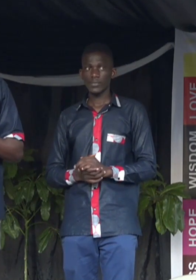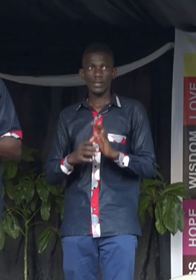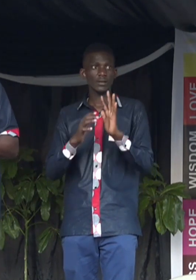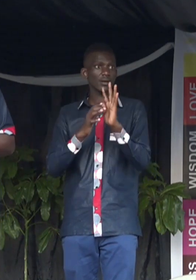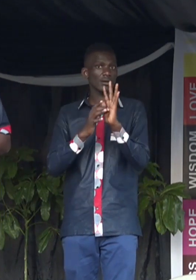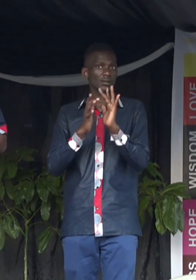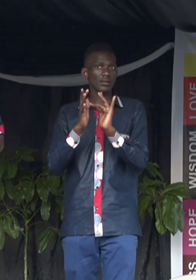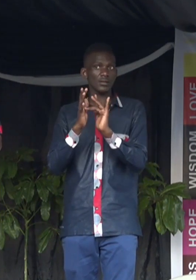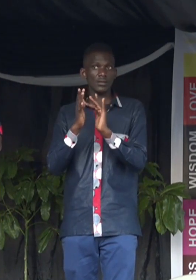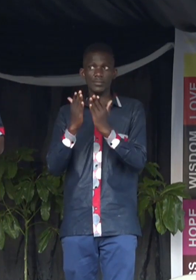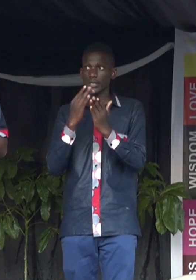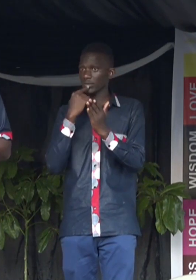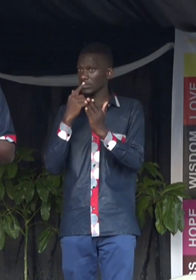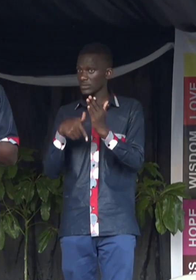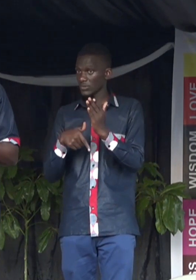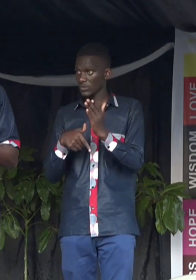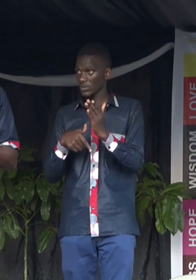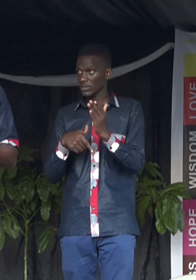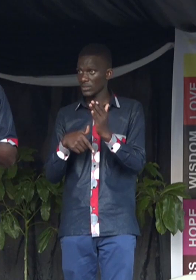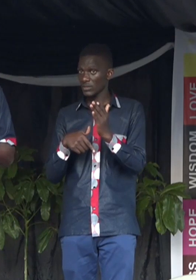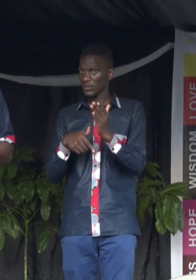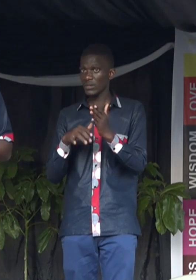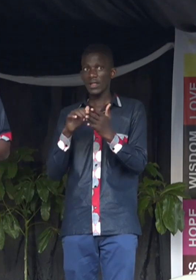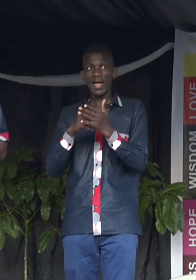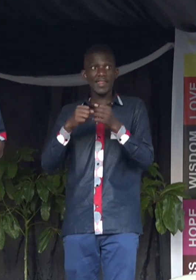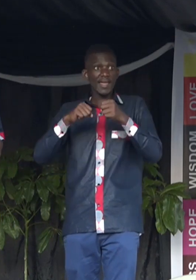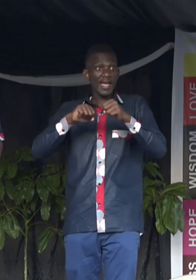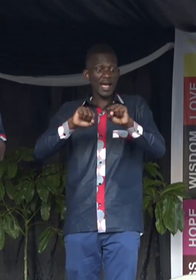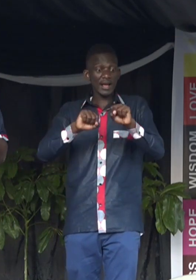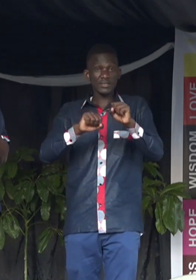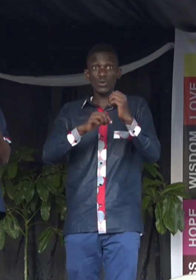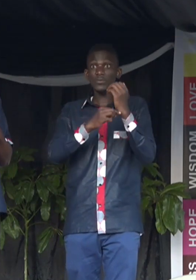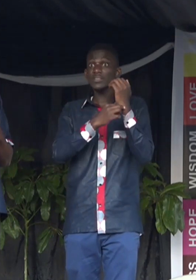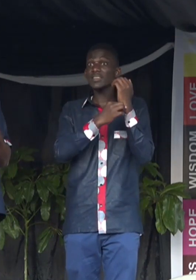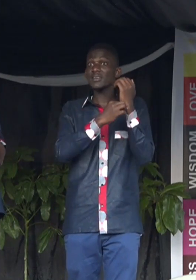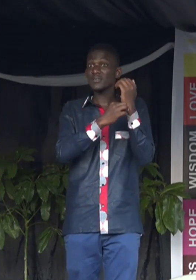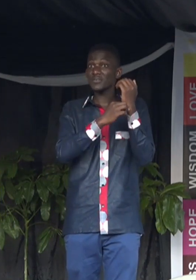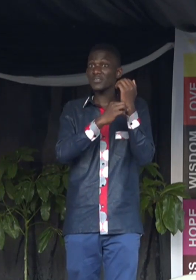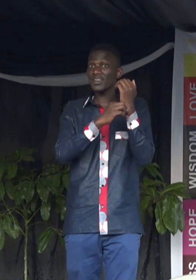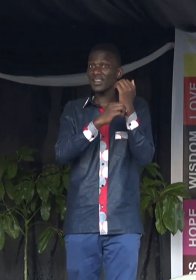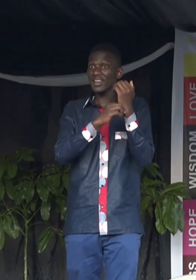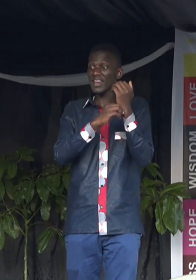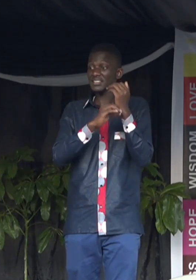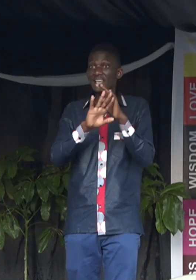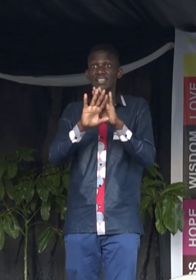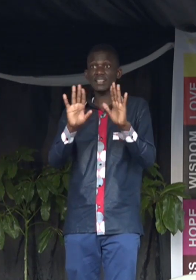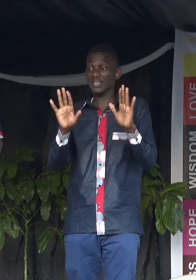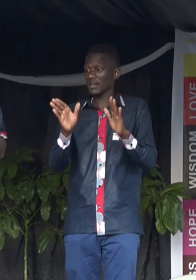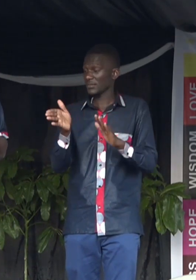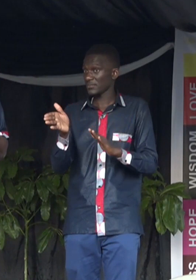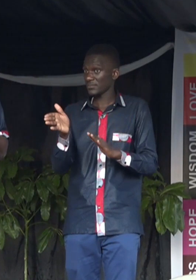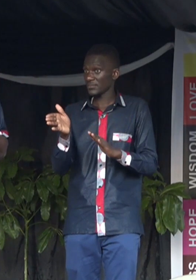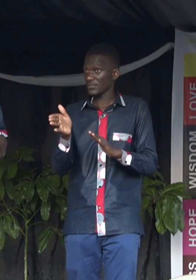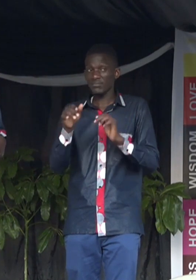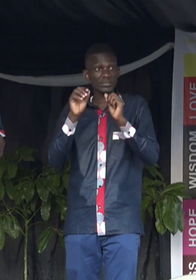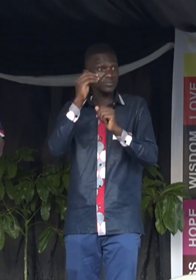Bible yegamba. The Bible says, egamba the acts of the flesh are obvious. Kino kyekintu kyenjagala okwate bulungi. Nti naye ebikolwa